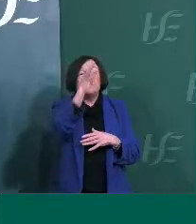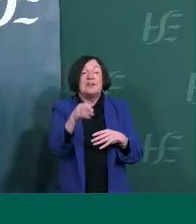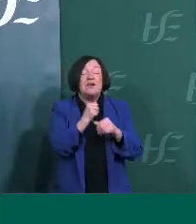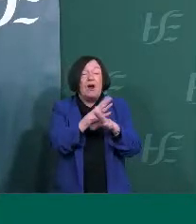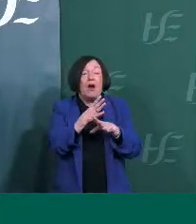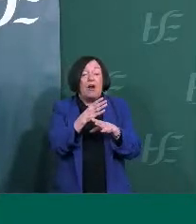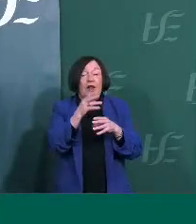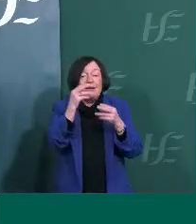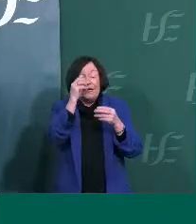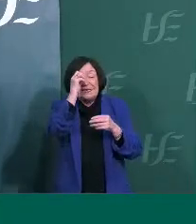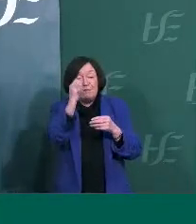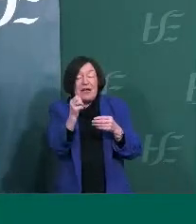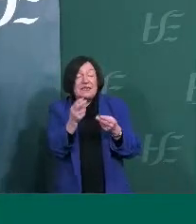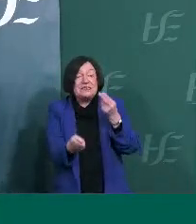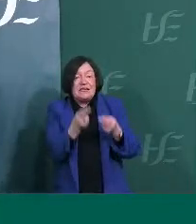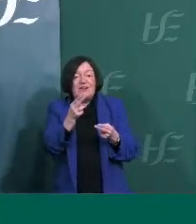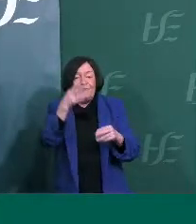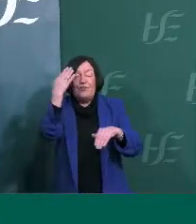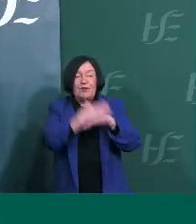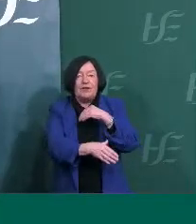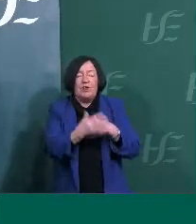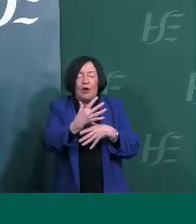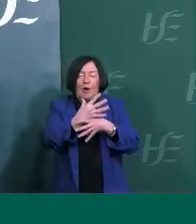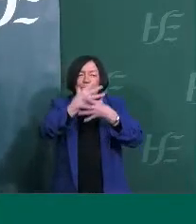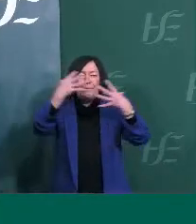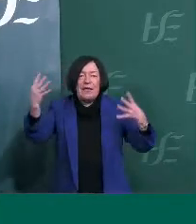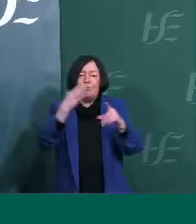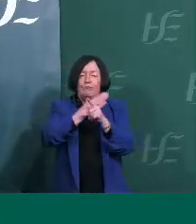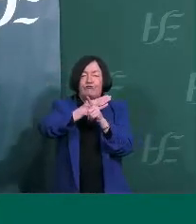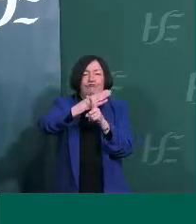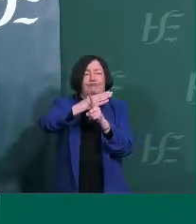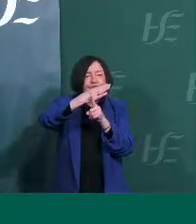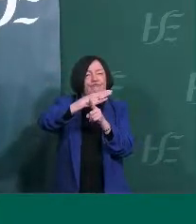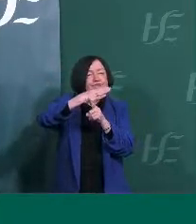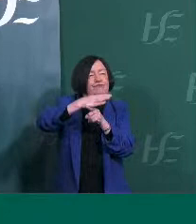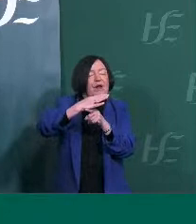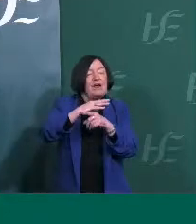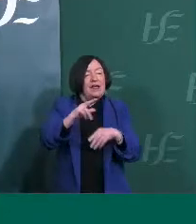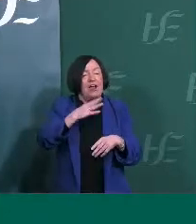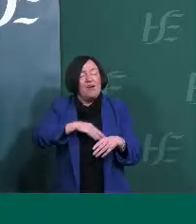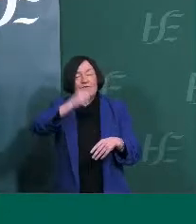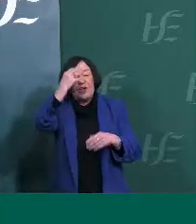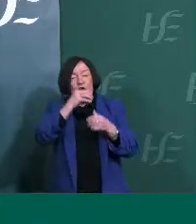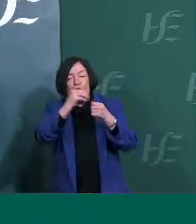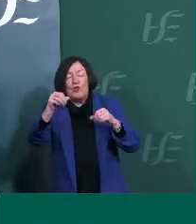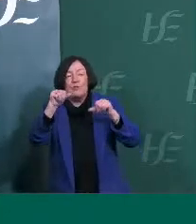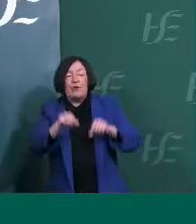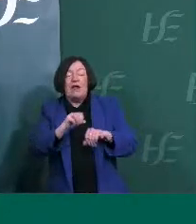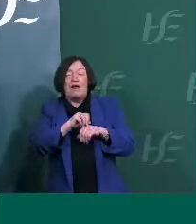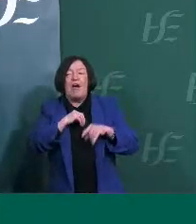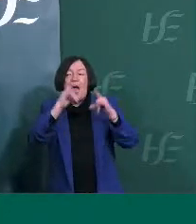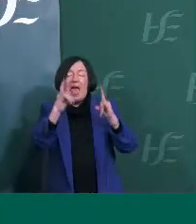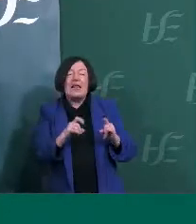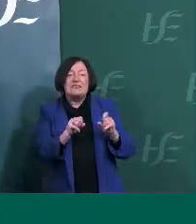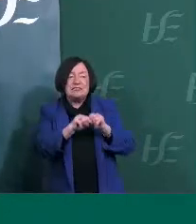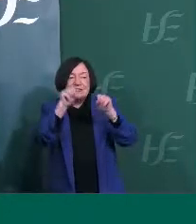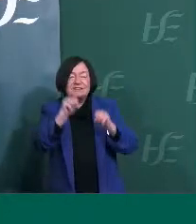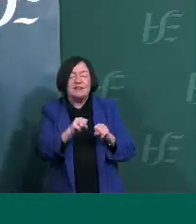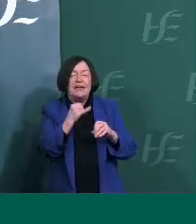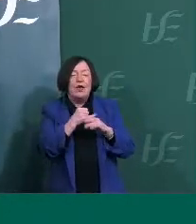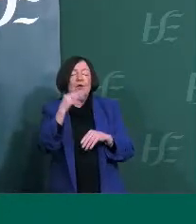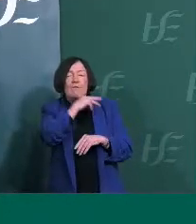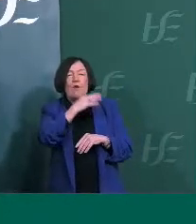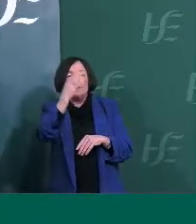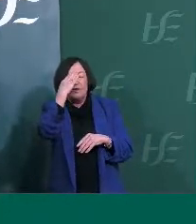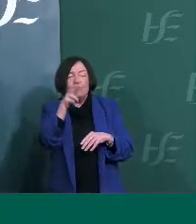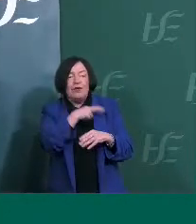overdue assessments have been completed. So very significant progress. So notwithstanding all of the other pressures across our health system, it's important to note that there's a